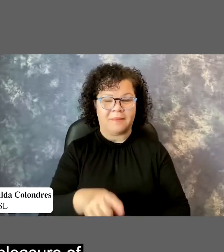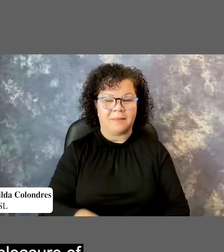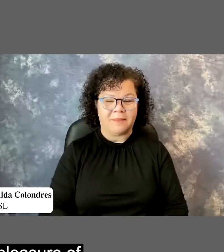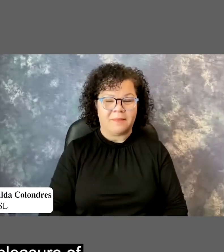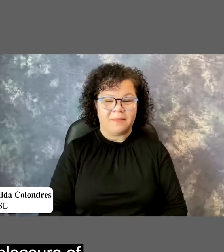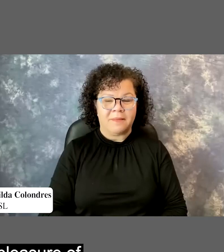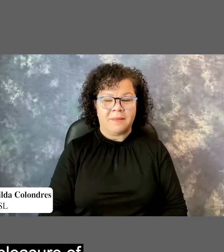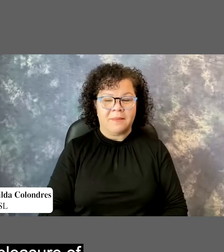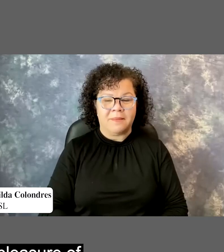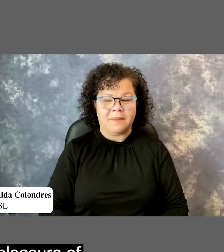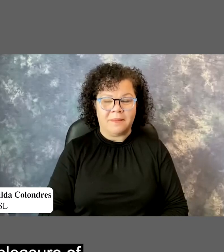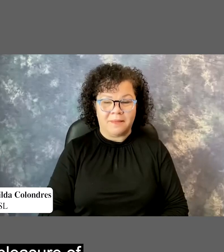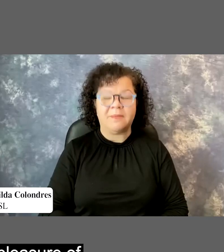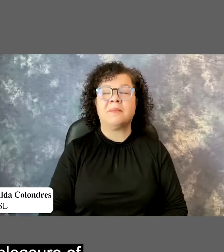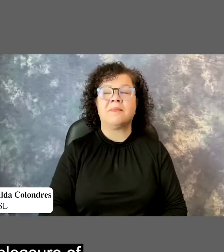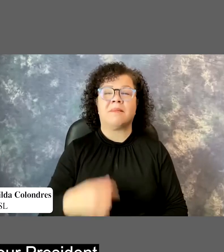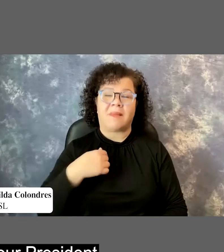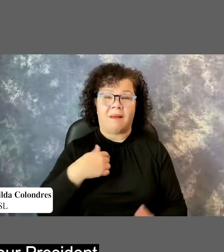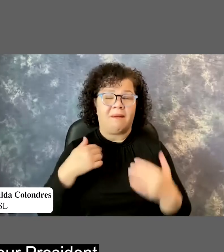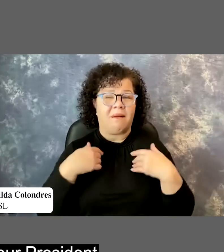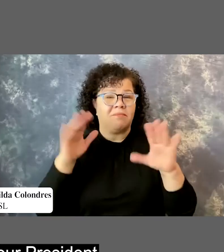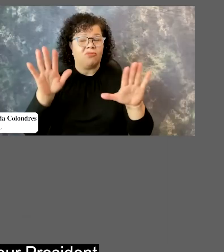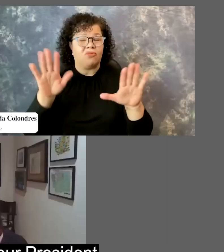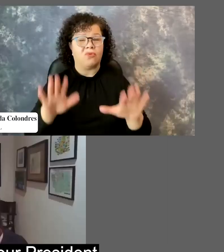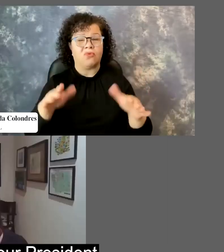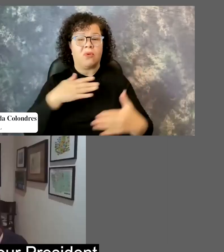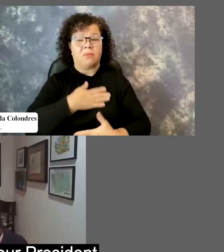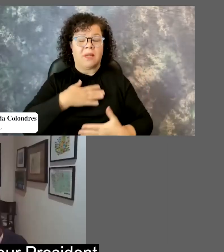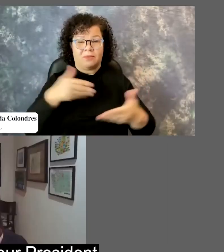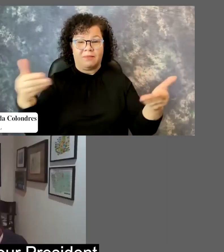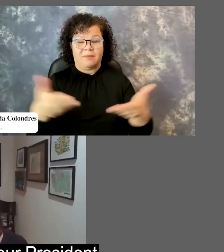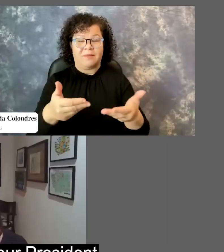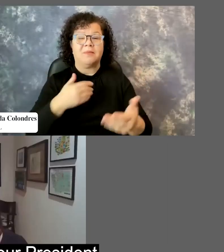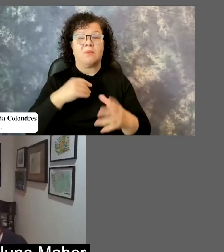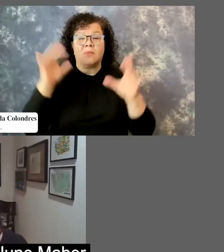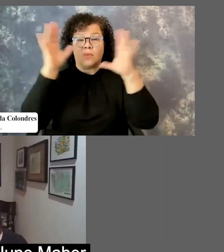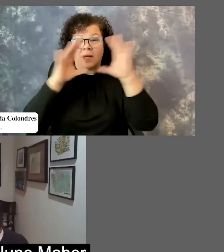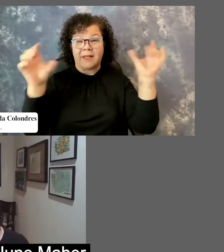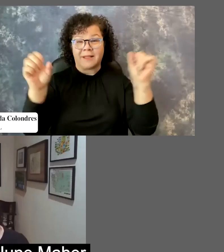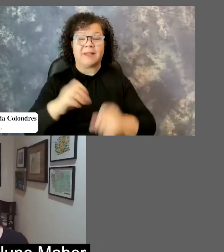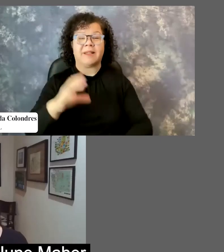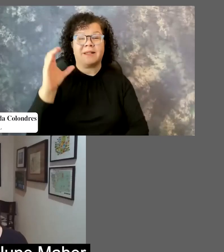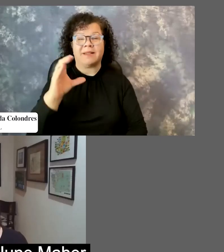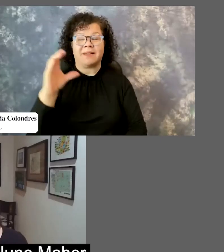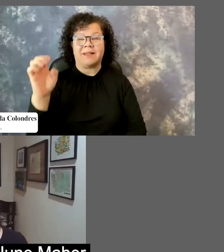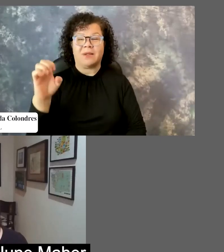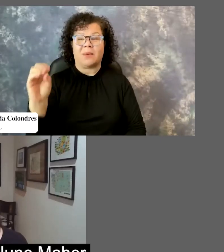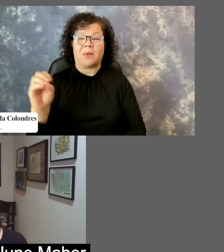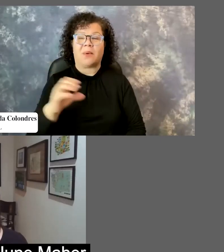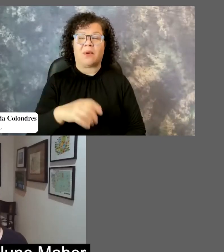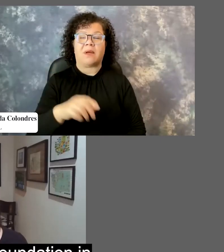I have the great pleasure of introducing you to our president and CEO, Nicole June